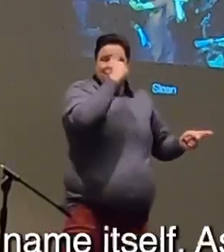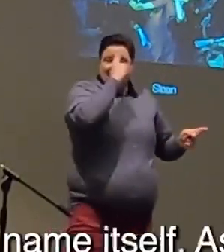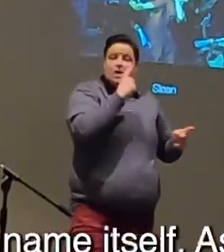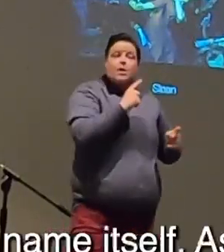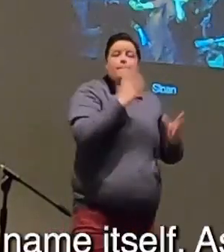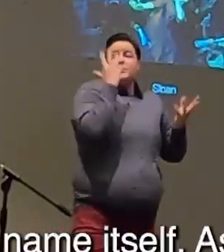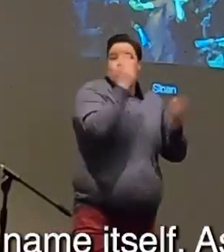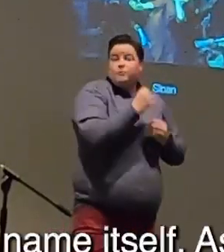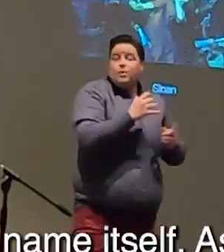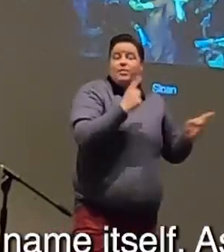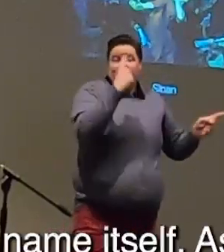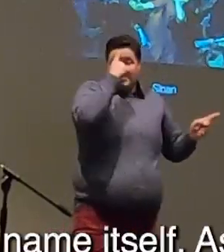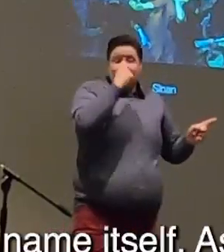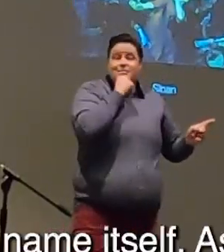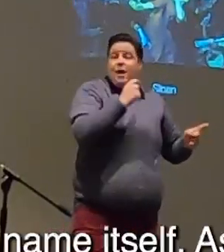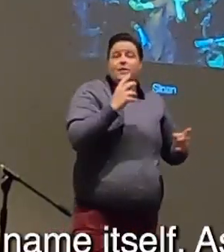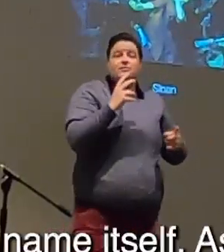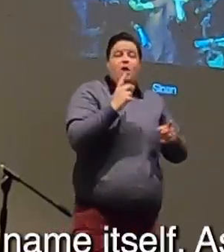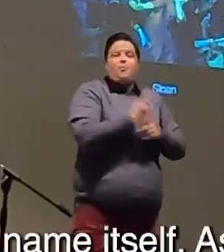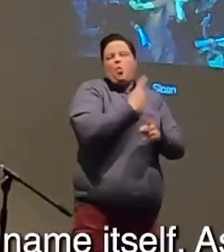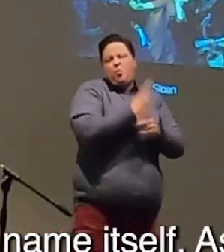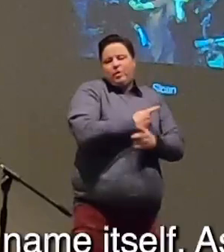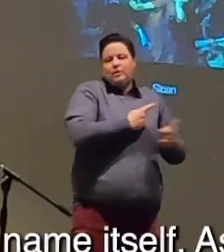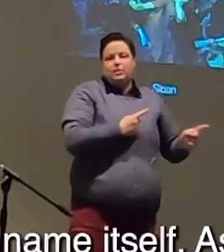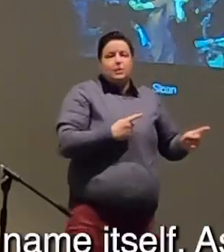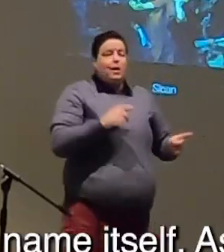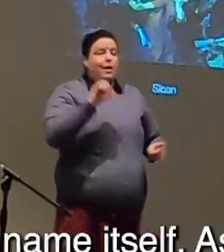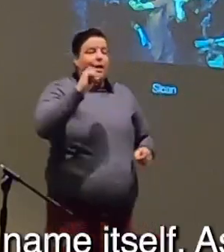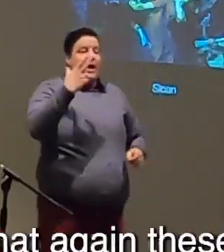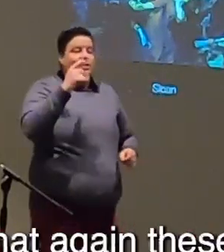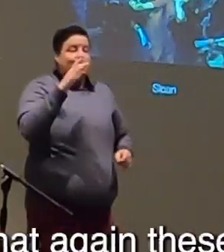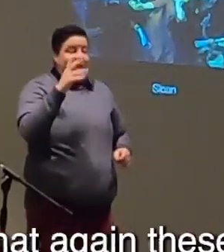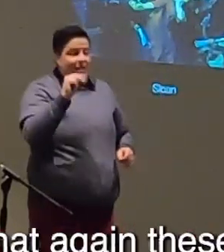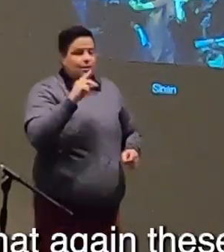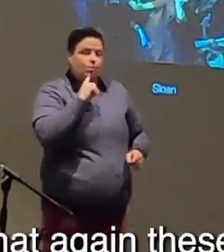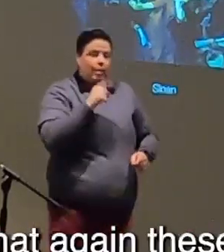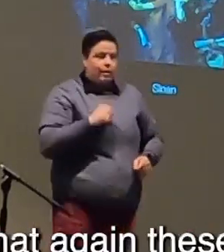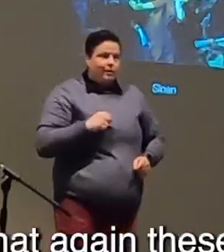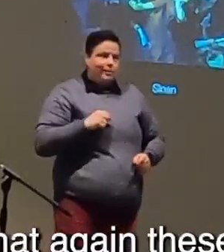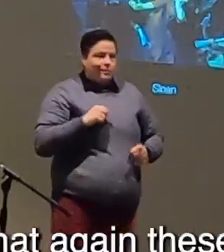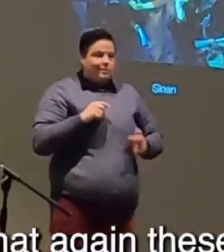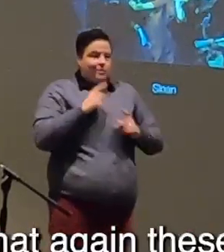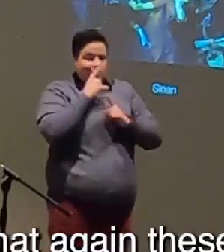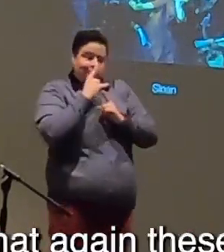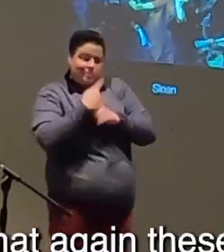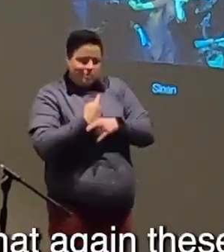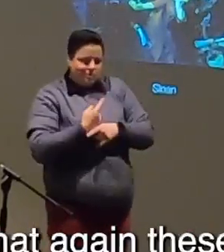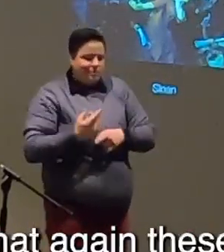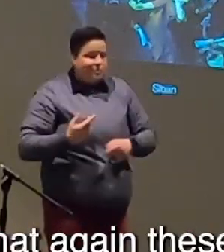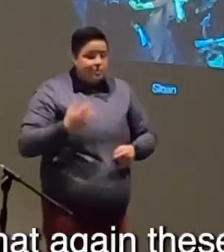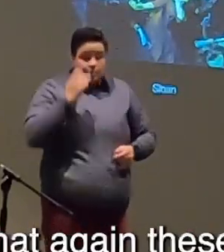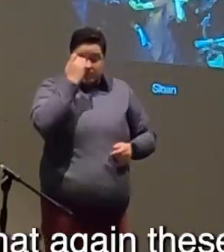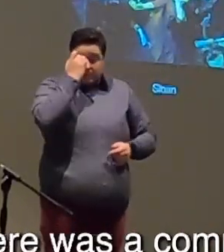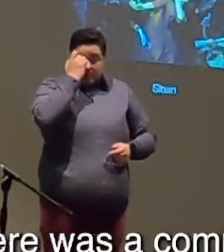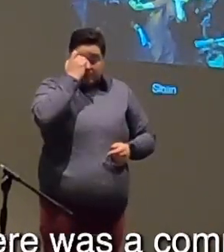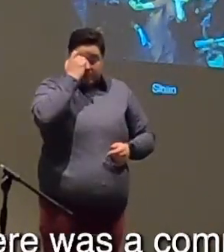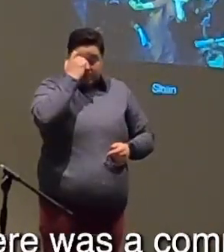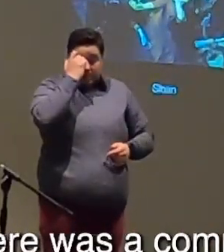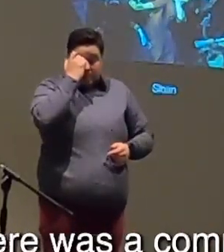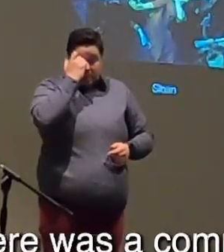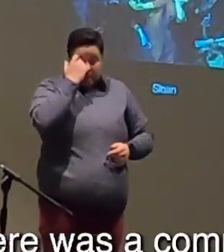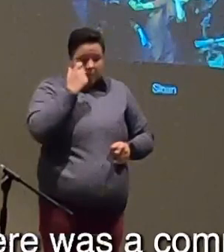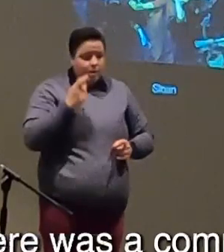name itself, Ashcan, is a really tongue-in-cheek phrase that, again, these artists decided to embrace. There